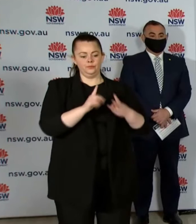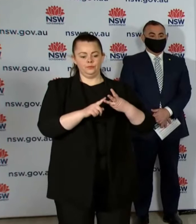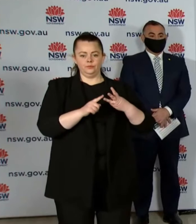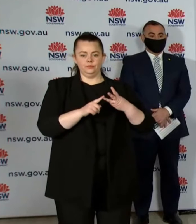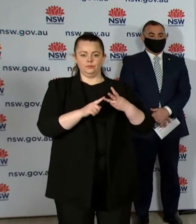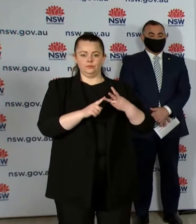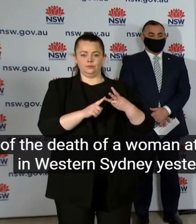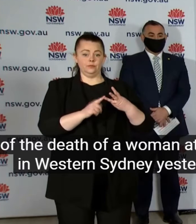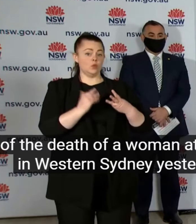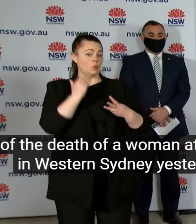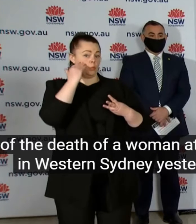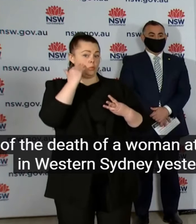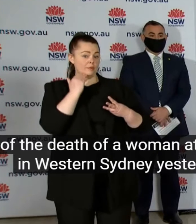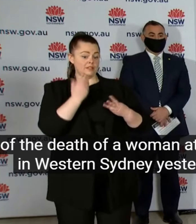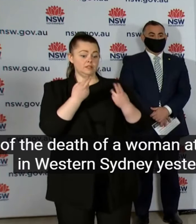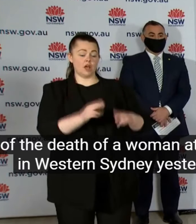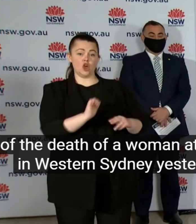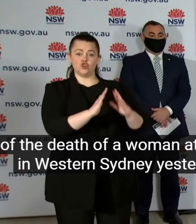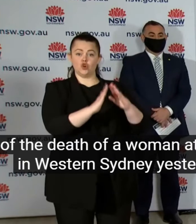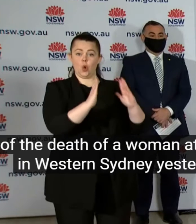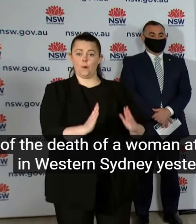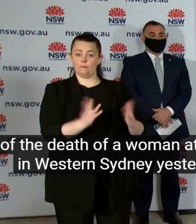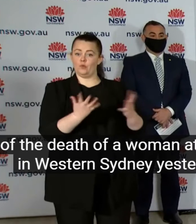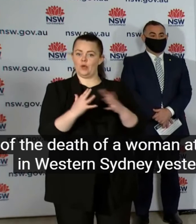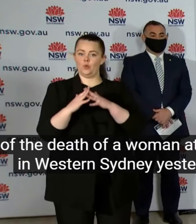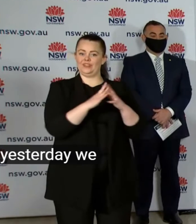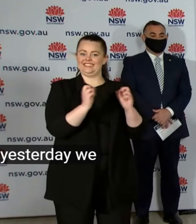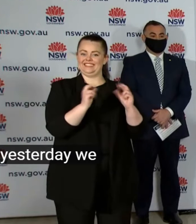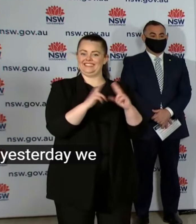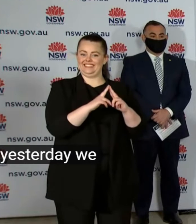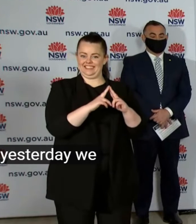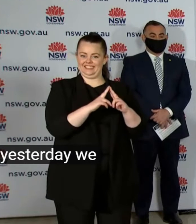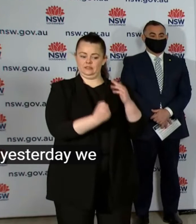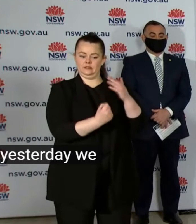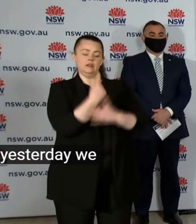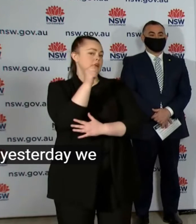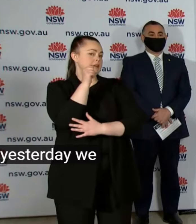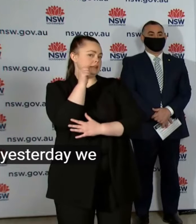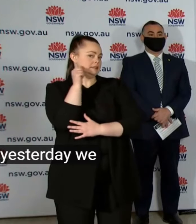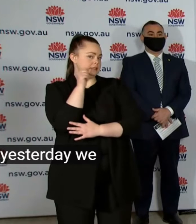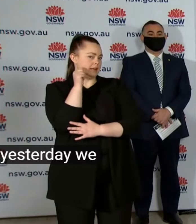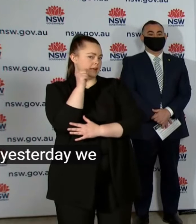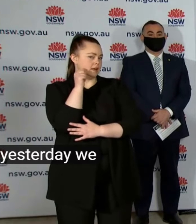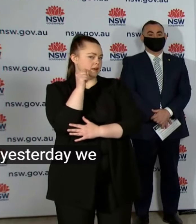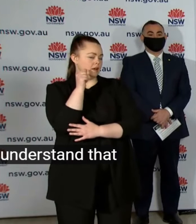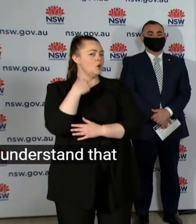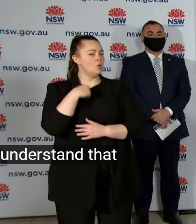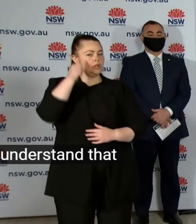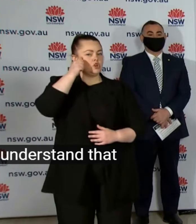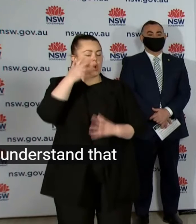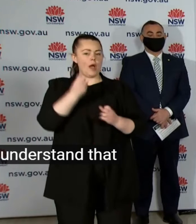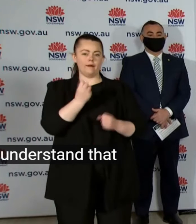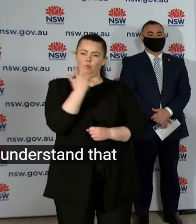woman at home in Western Sydney yesterday. We understand that she had some significant underlying